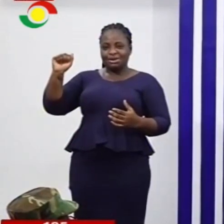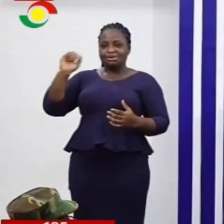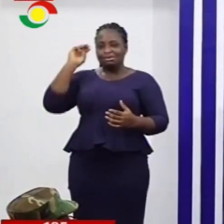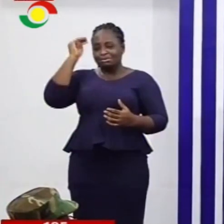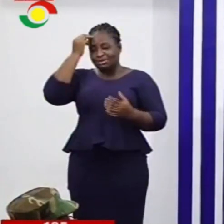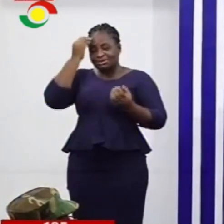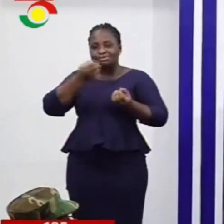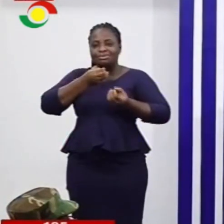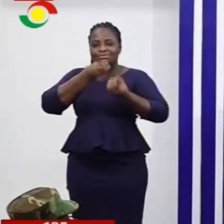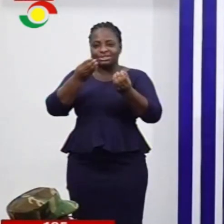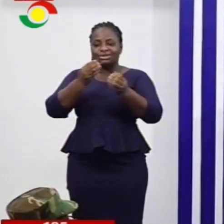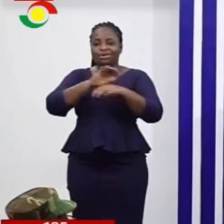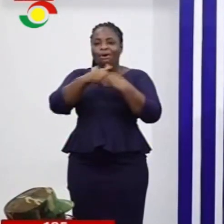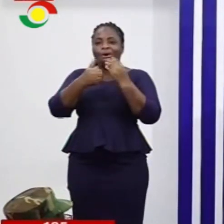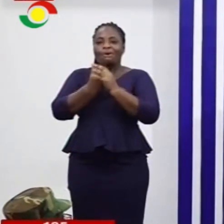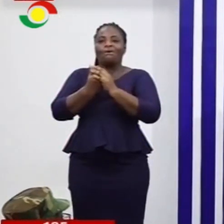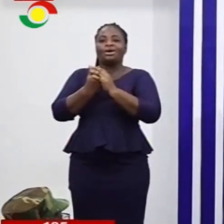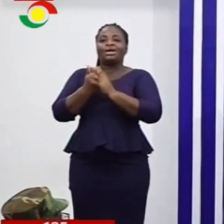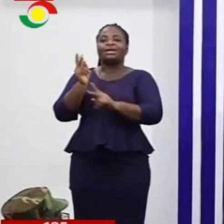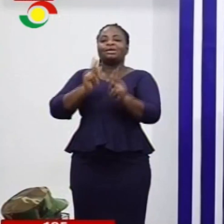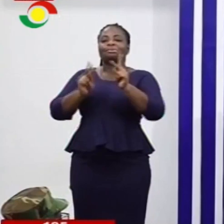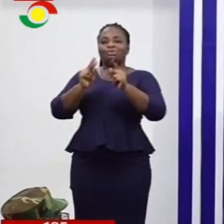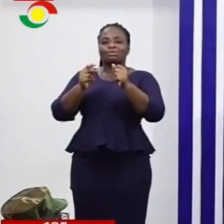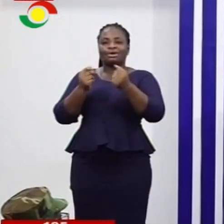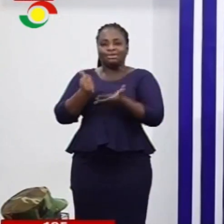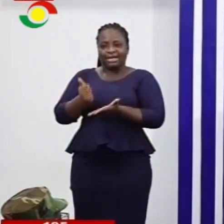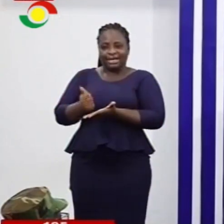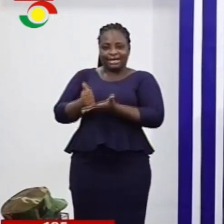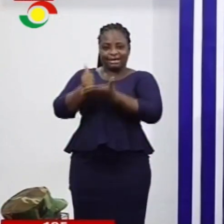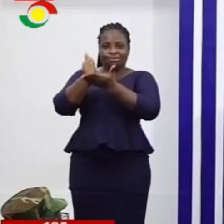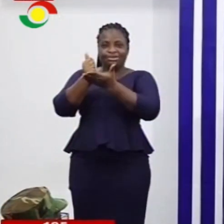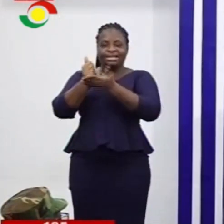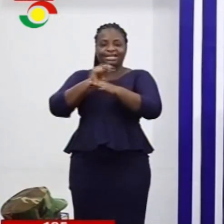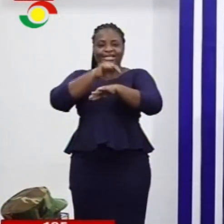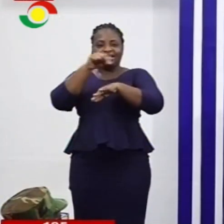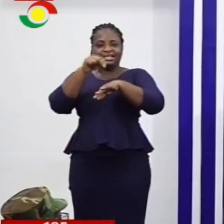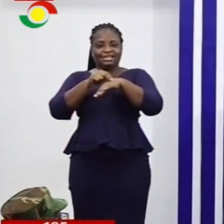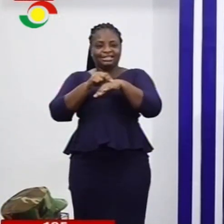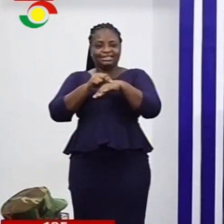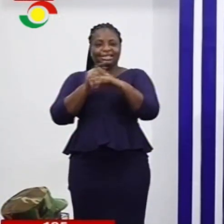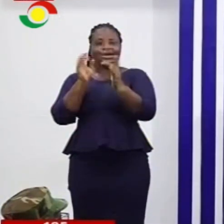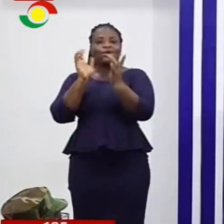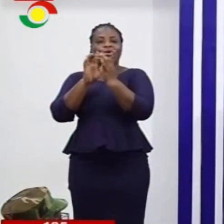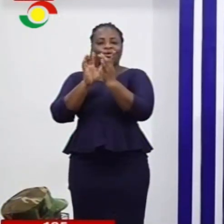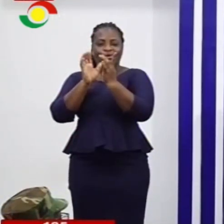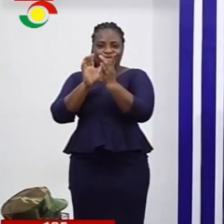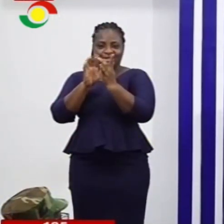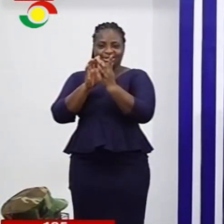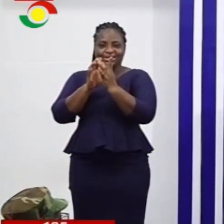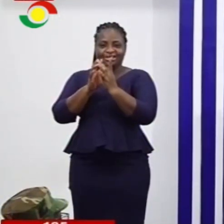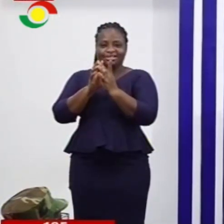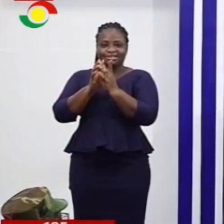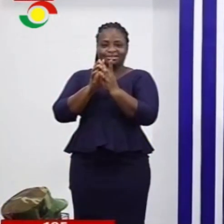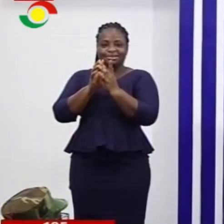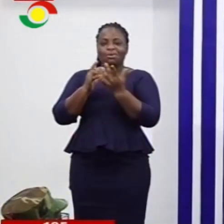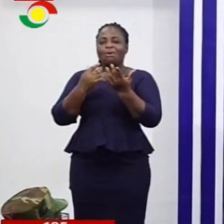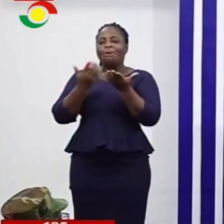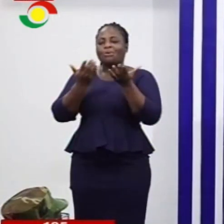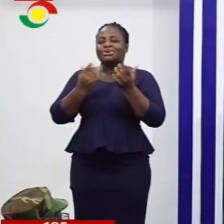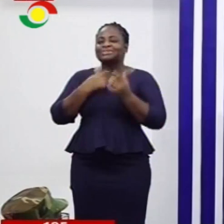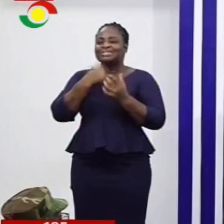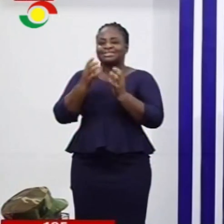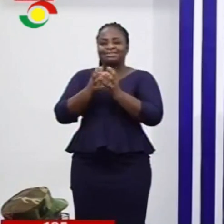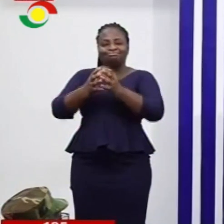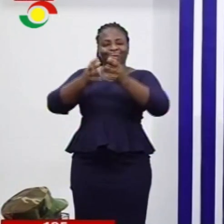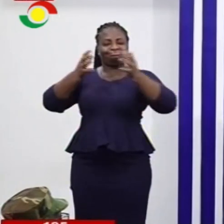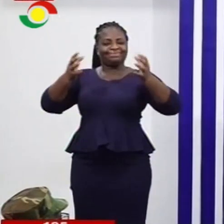and to the telecom companies that have helped us to put up this National Information Contact Center. We want to say a very big thank you to